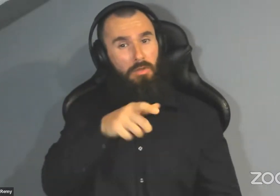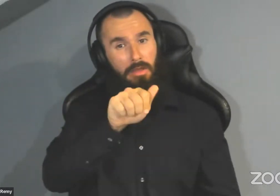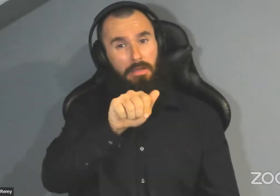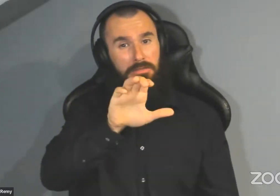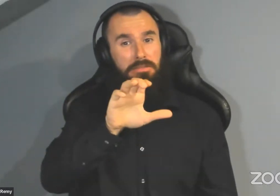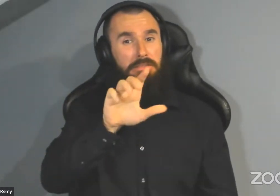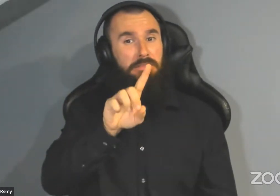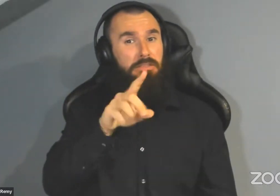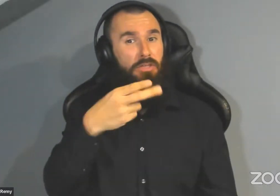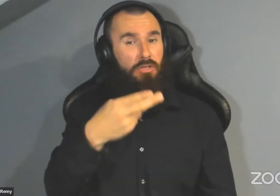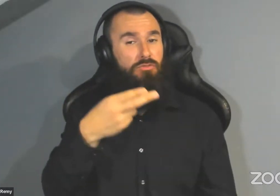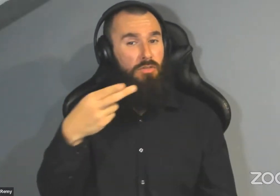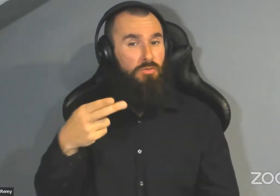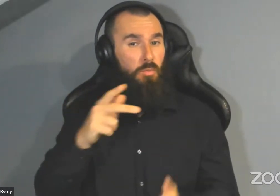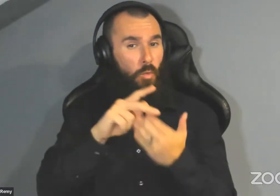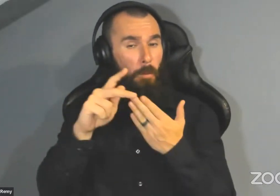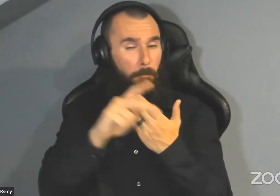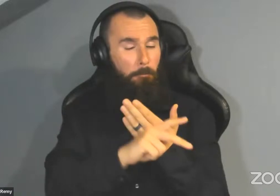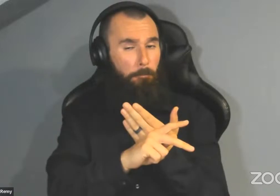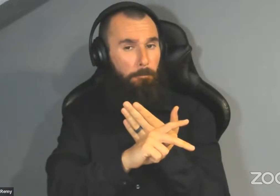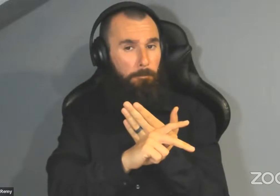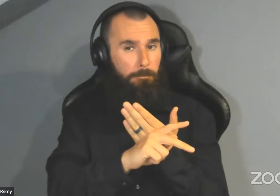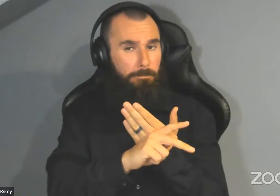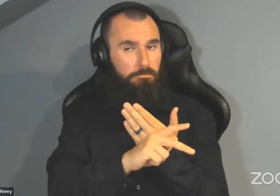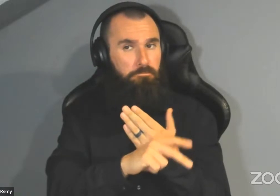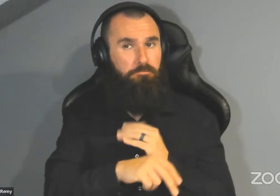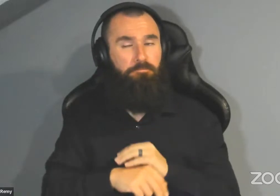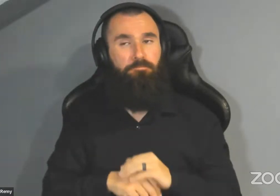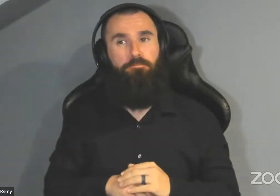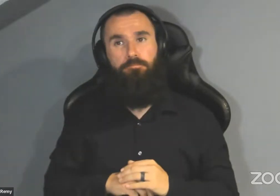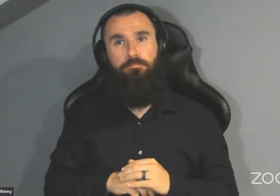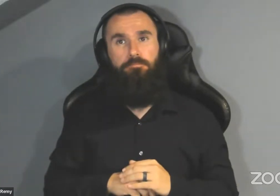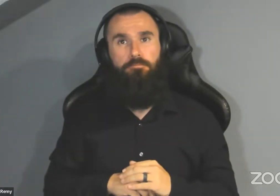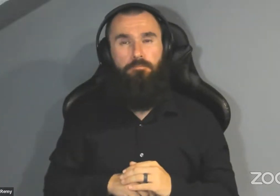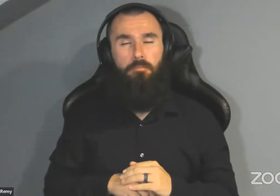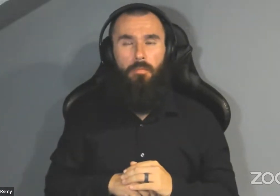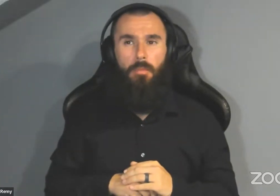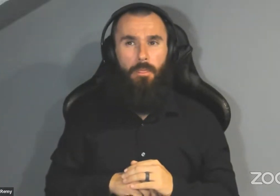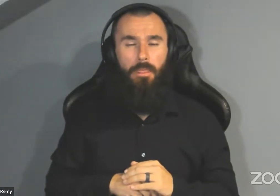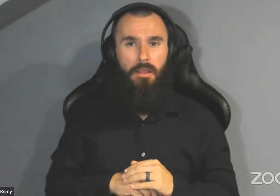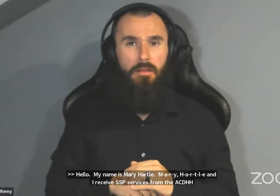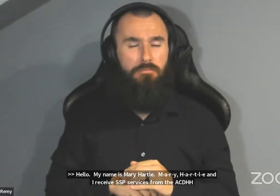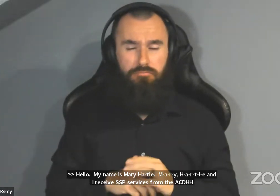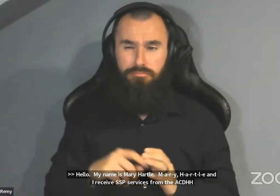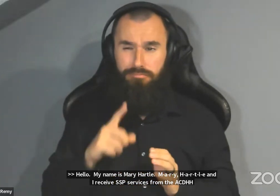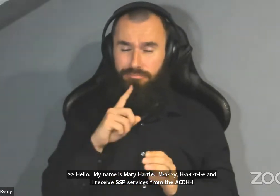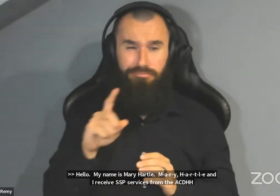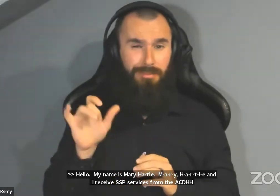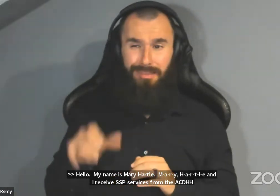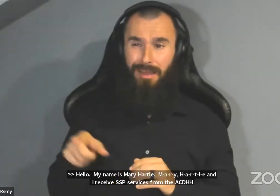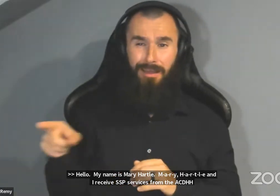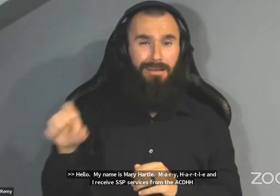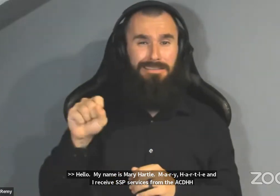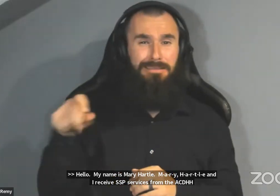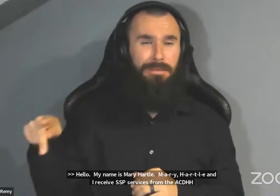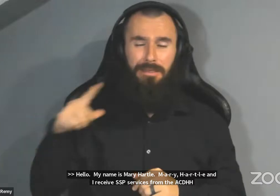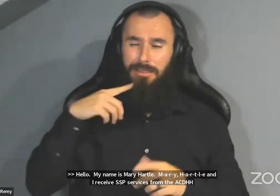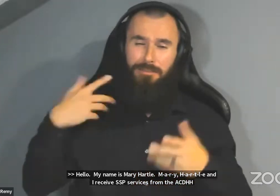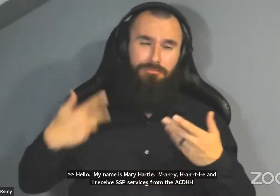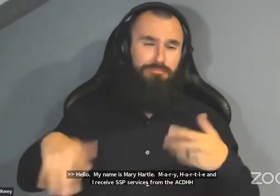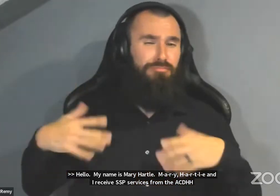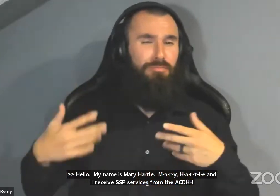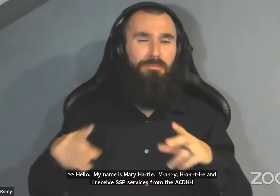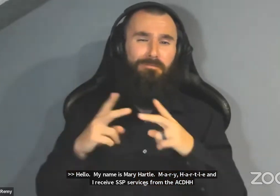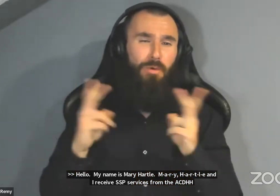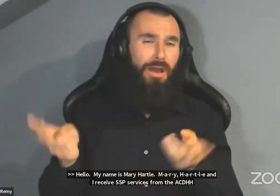ACDHH program, and they have been tremendously helpful to